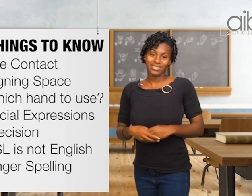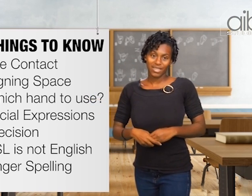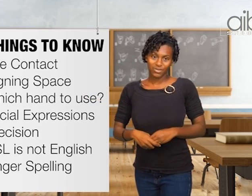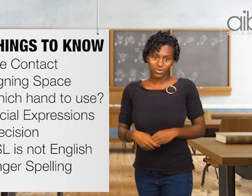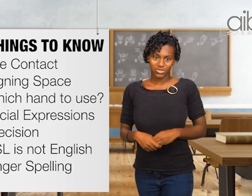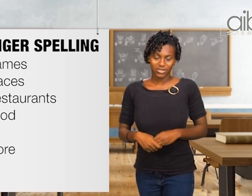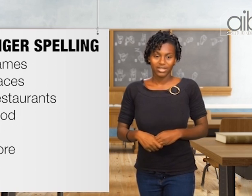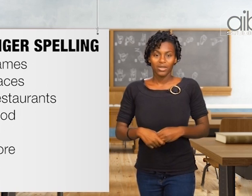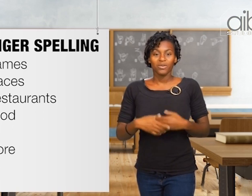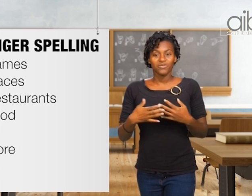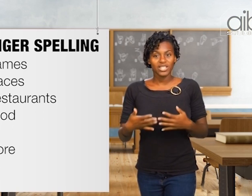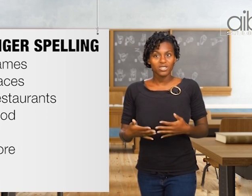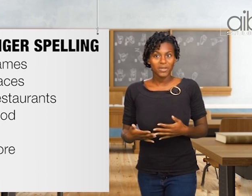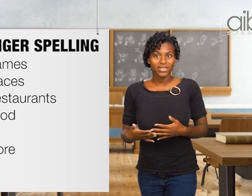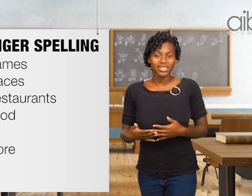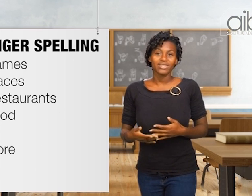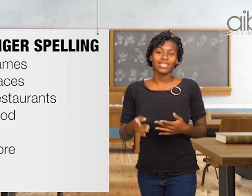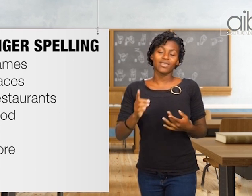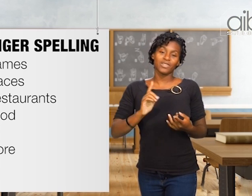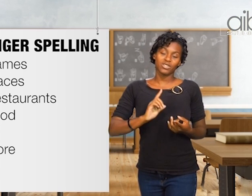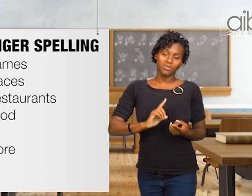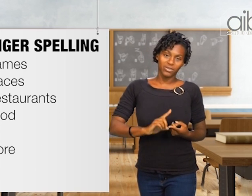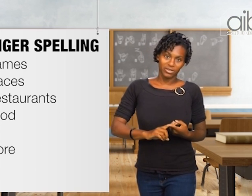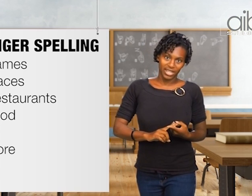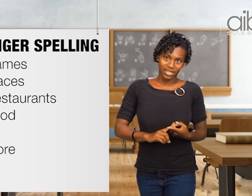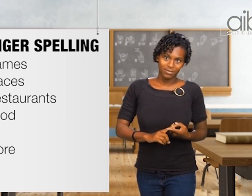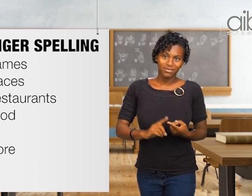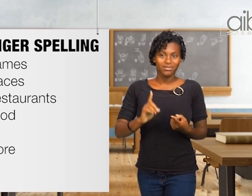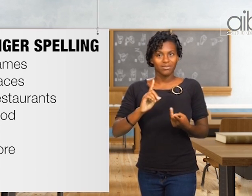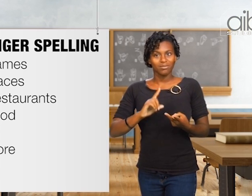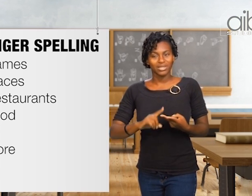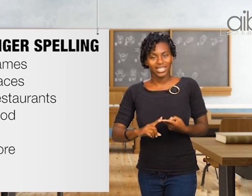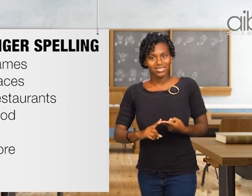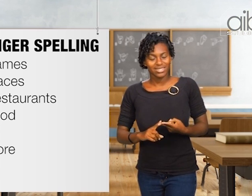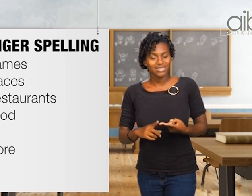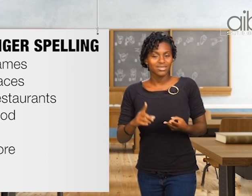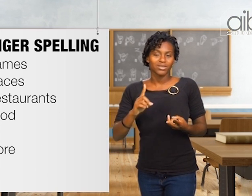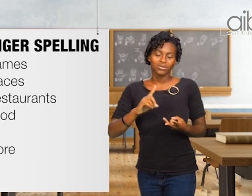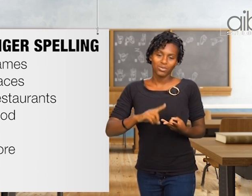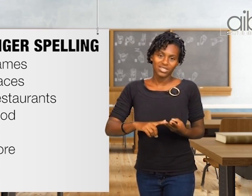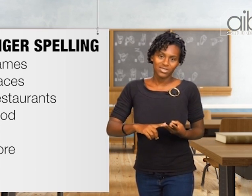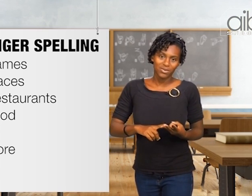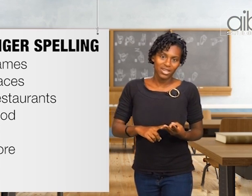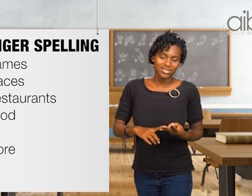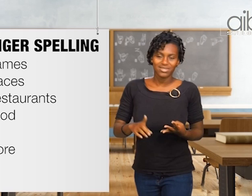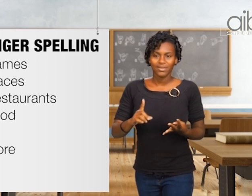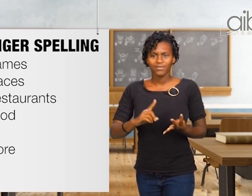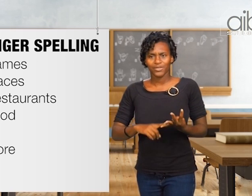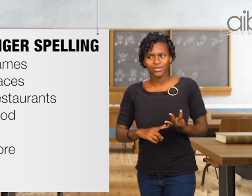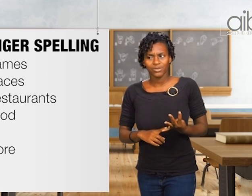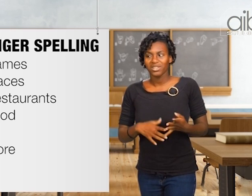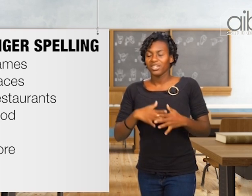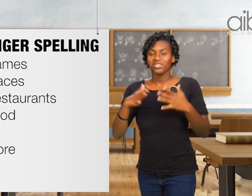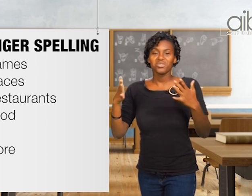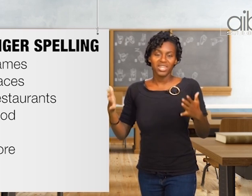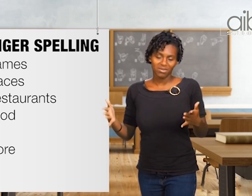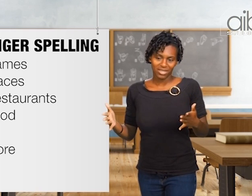deaf culture. With fingerspelling, they fingerspell their name, places, restaurants, food, you name it.